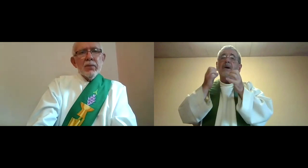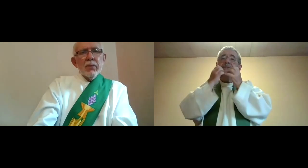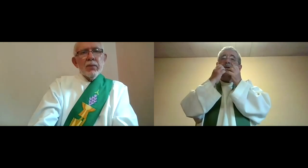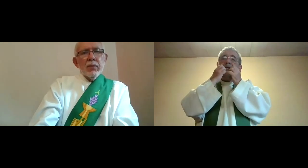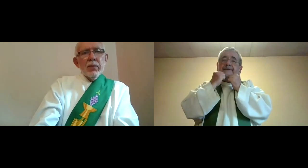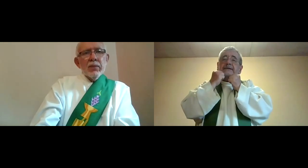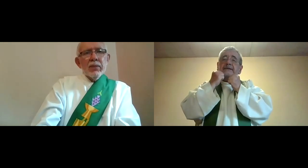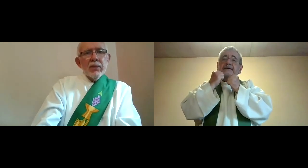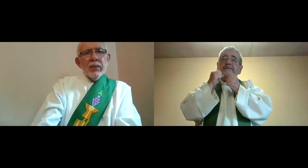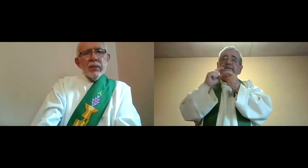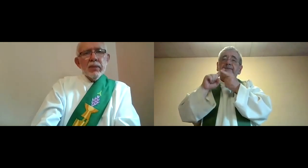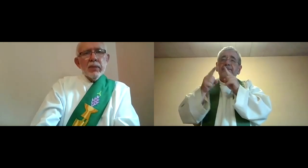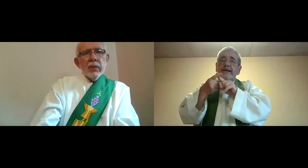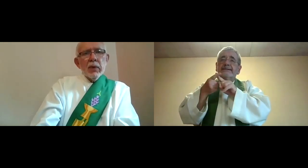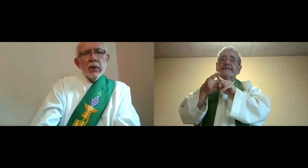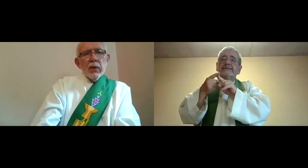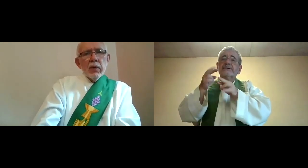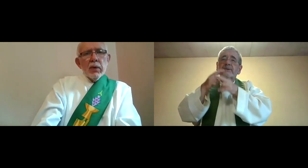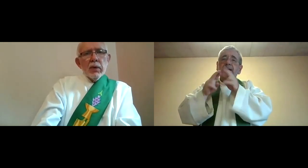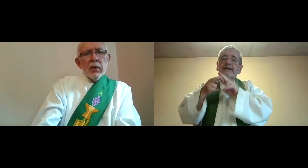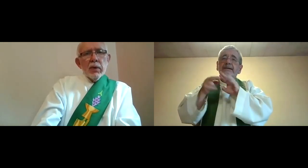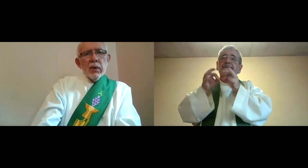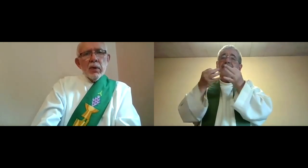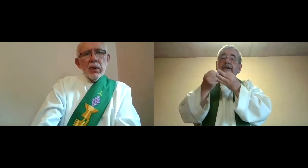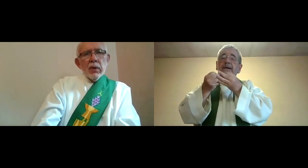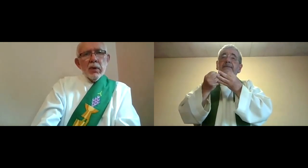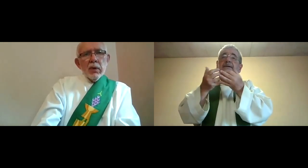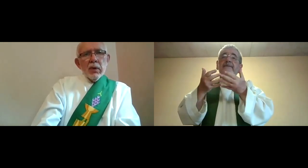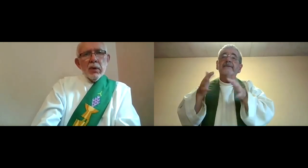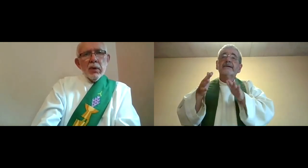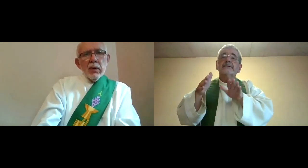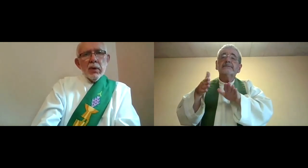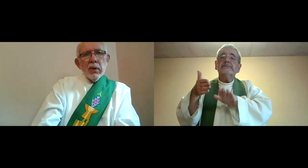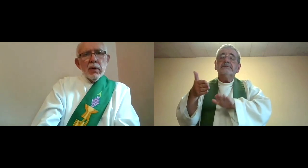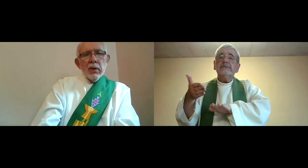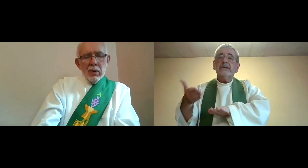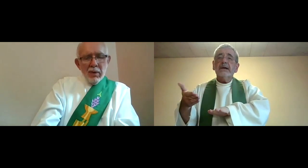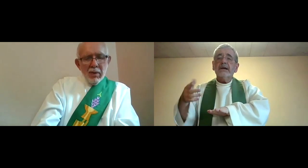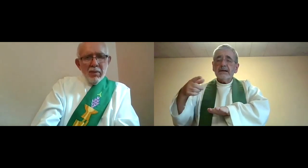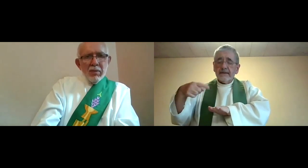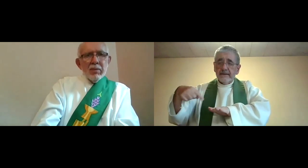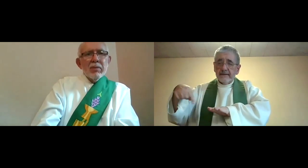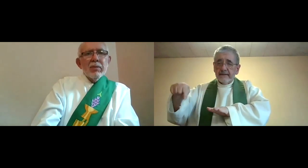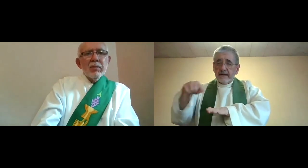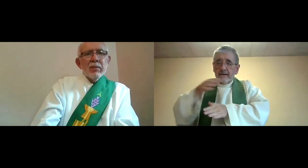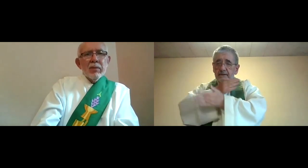We pray for all beloved friends, relatives, and family now